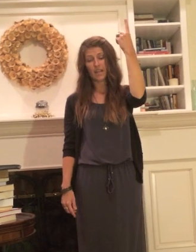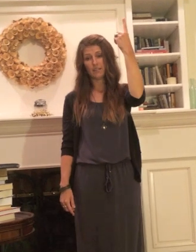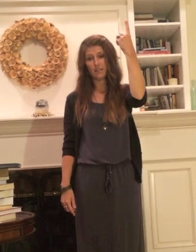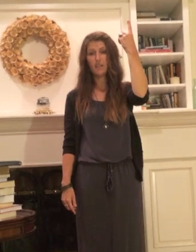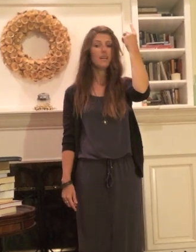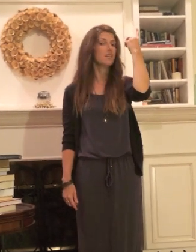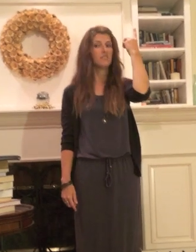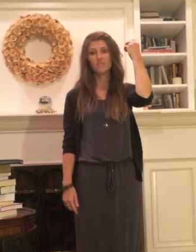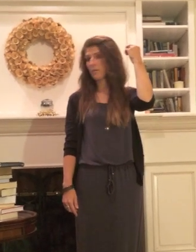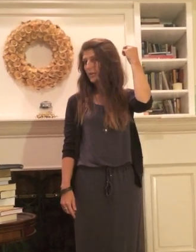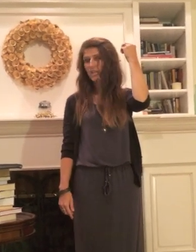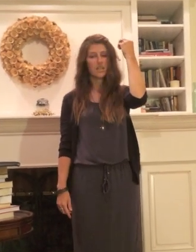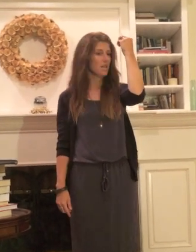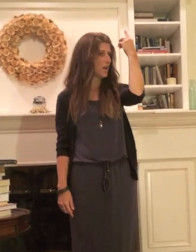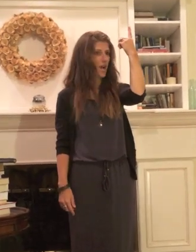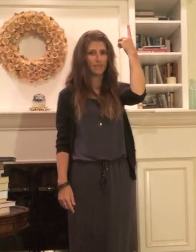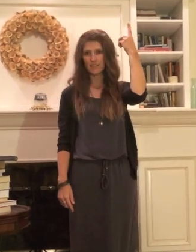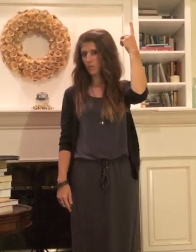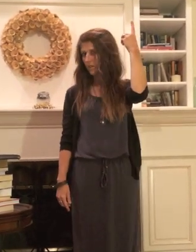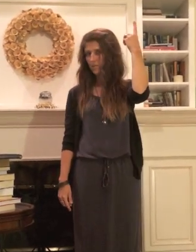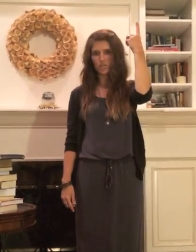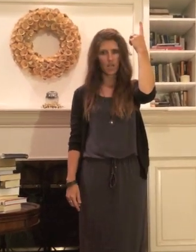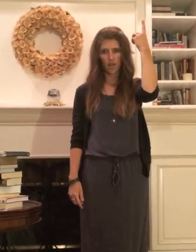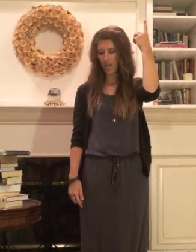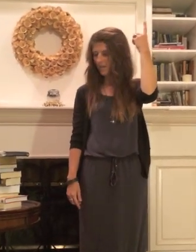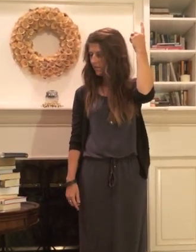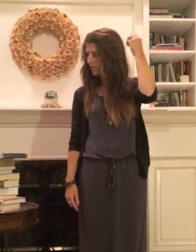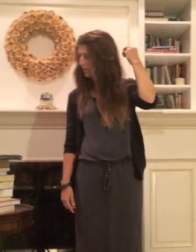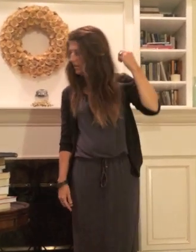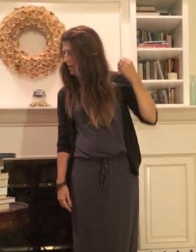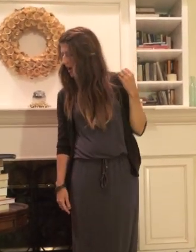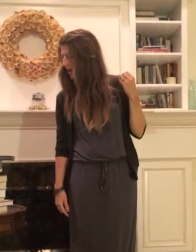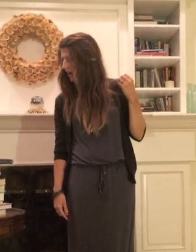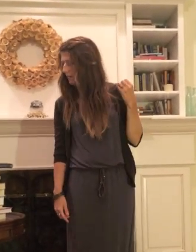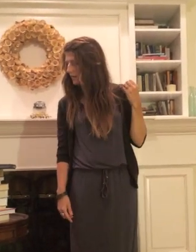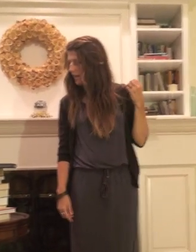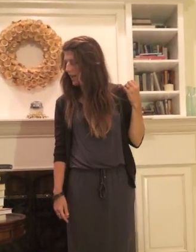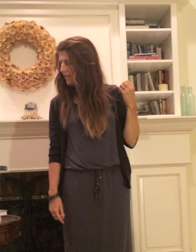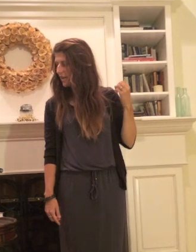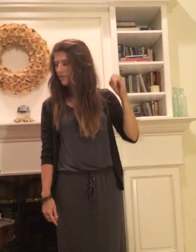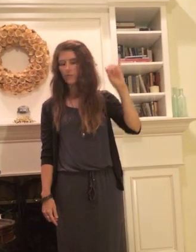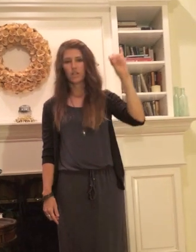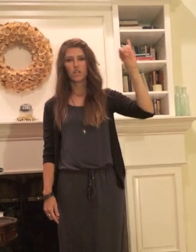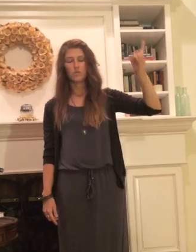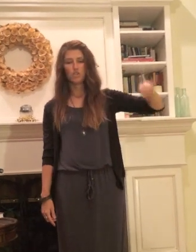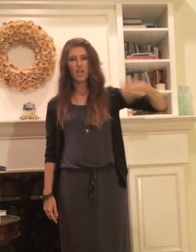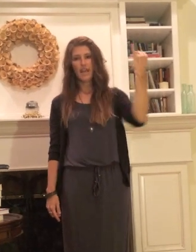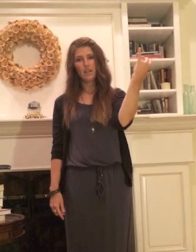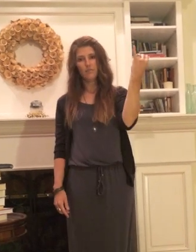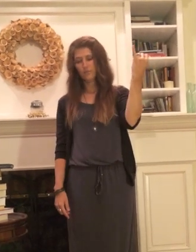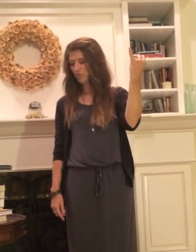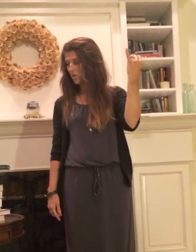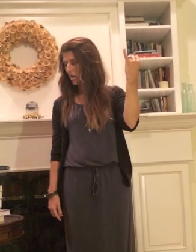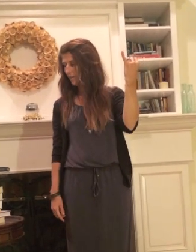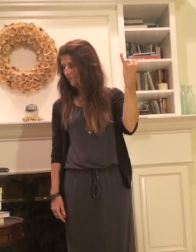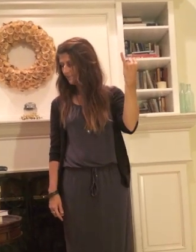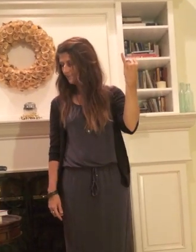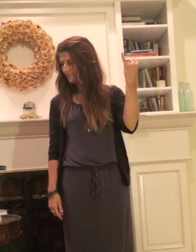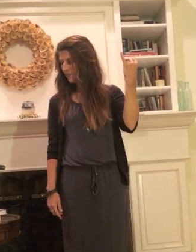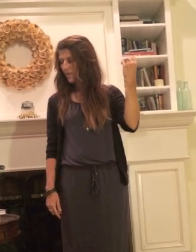comprehended. It says comprehended it not, so we're going to shake our head. And then we're going to do J for John.